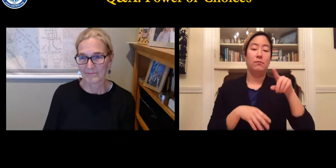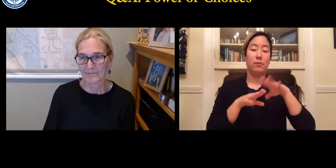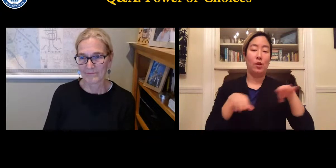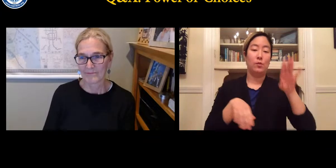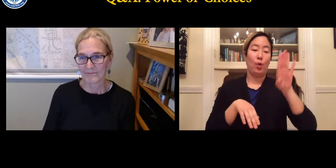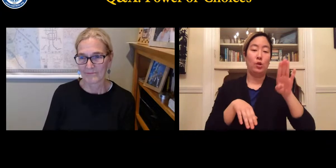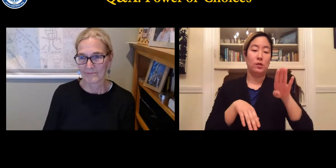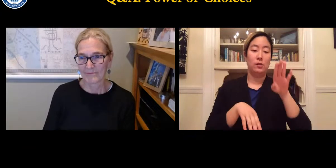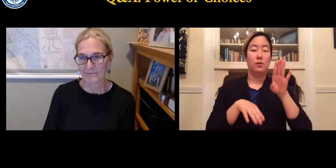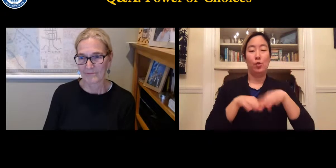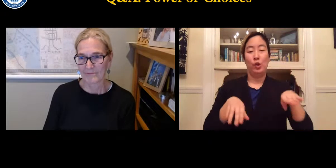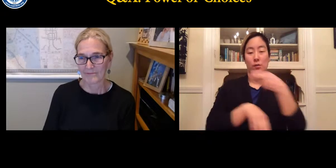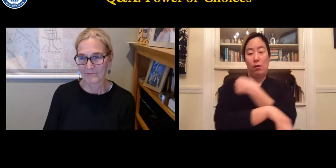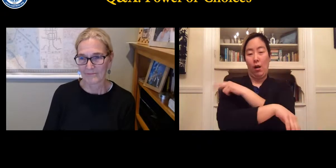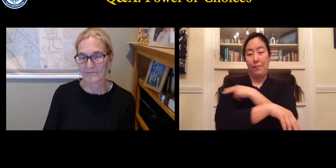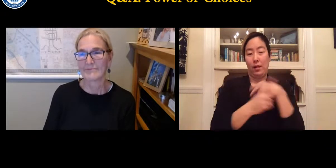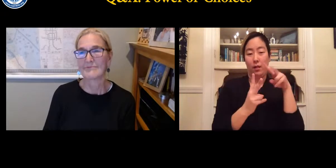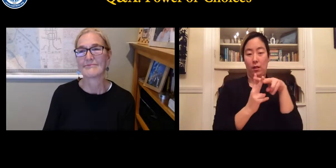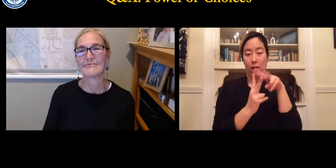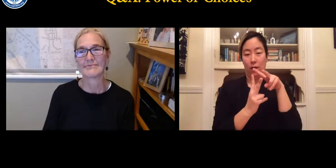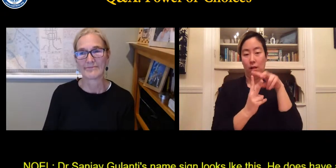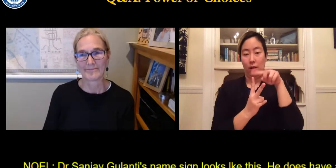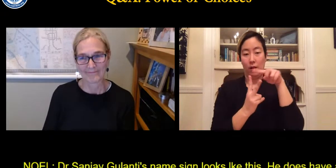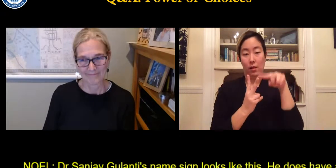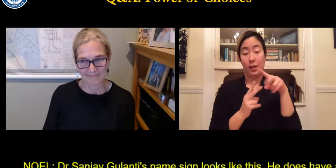deaf children.